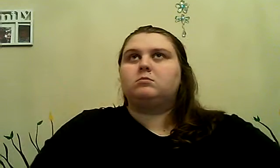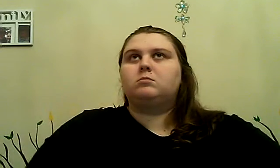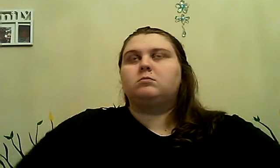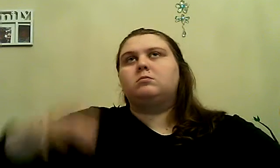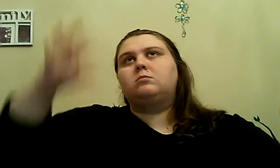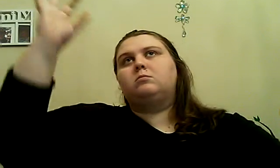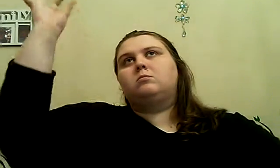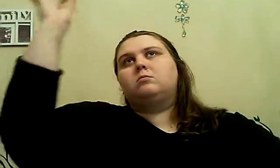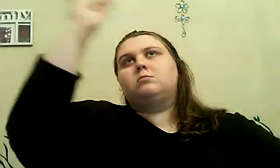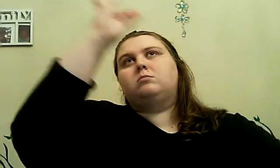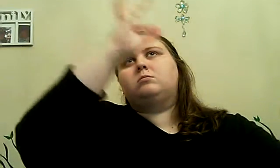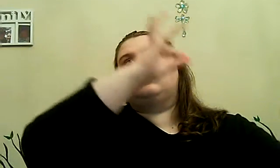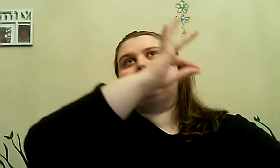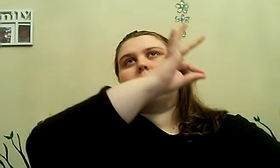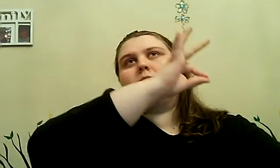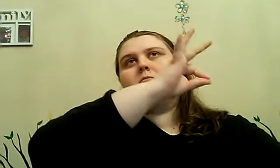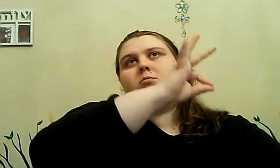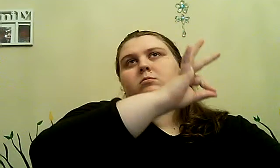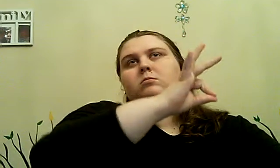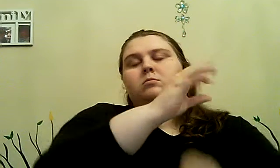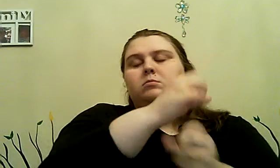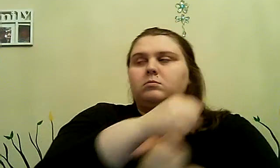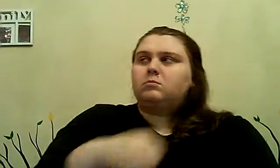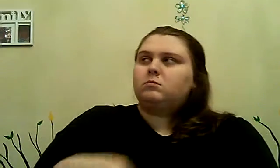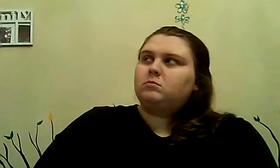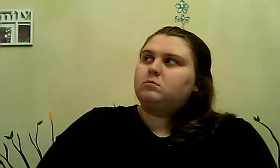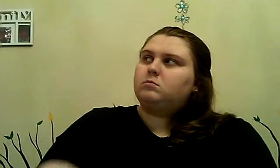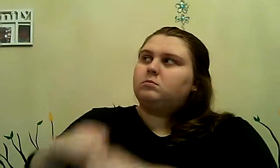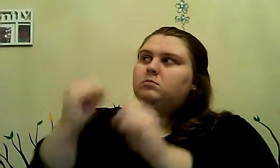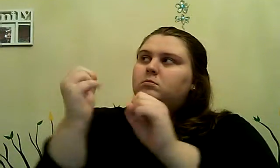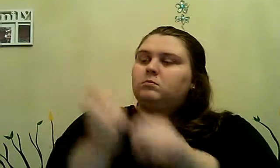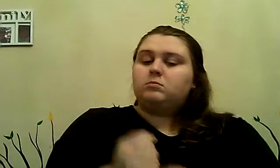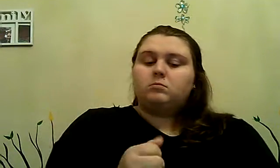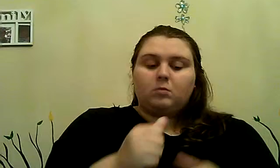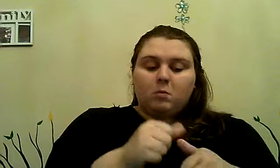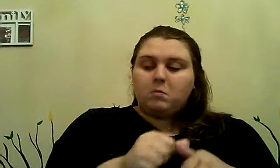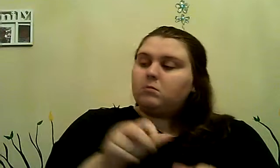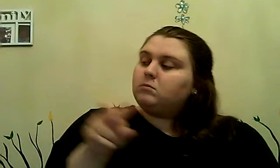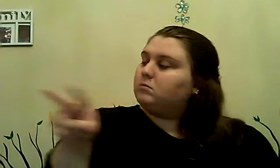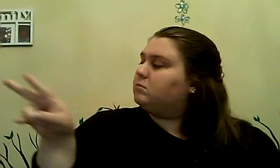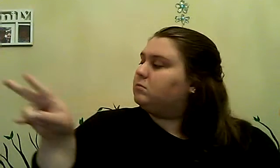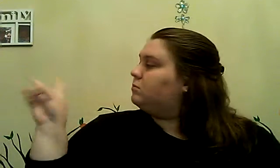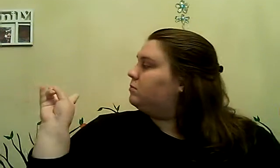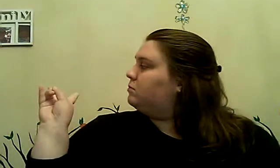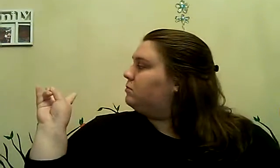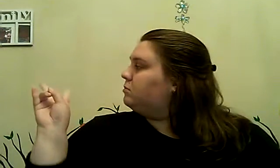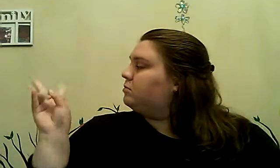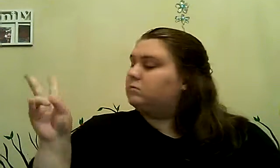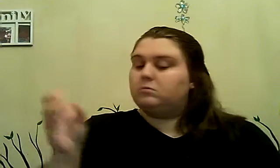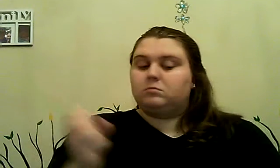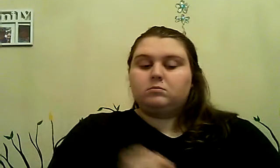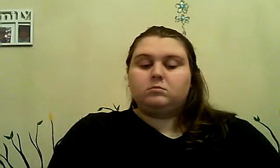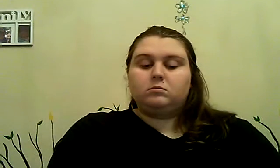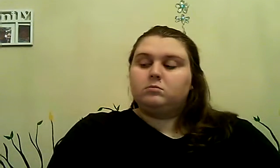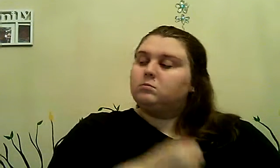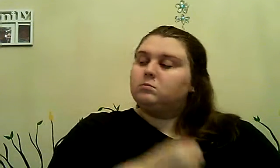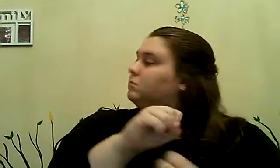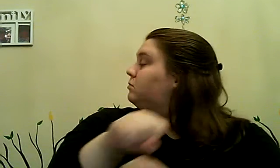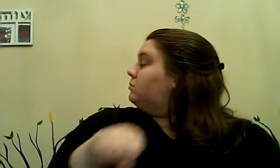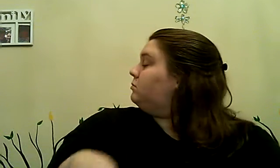quite peaceful. And as we paddled, we continued to look back and watch the otters. And